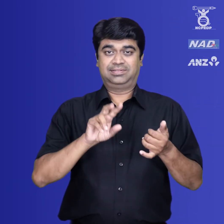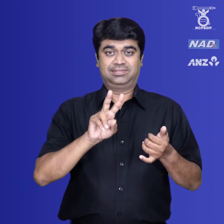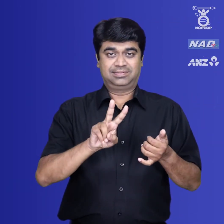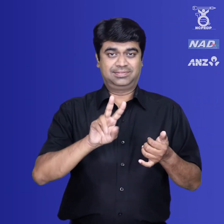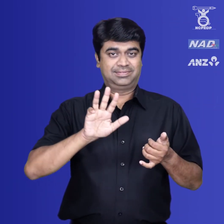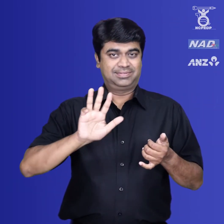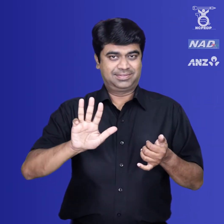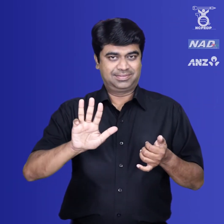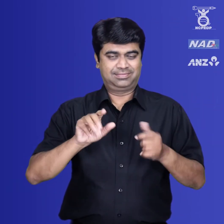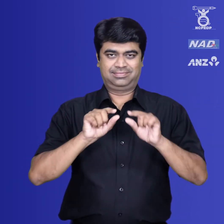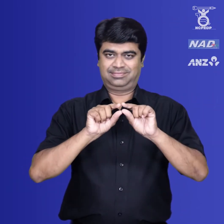29.